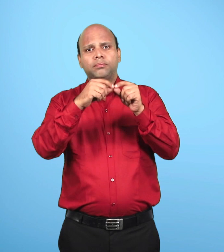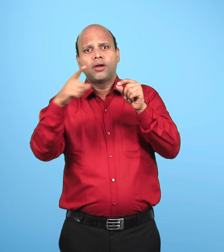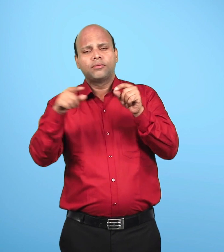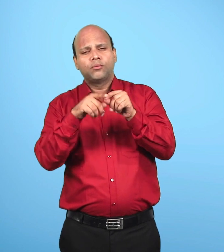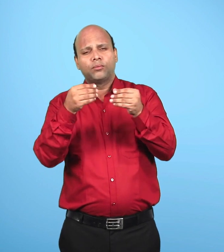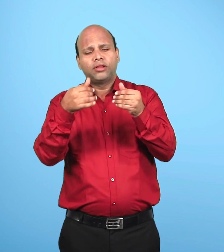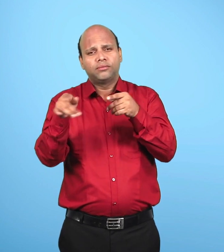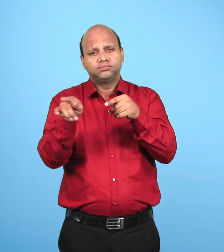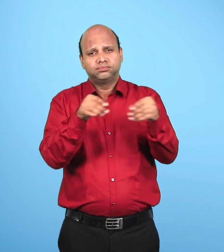leaves.